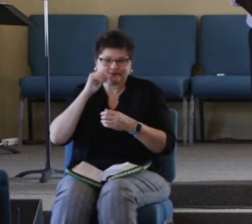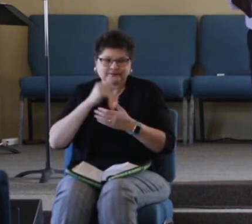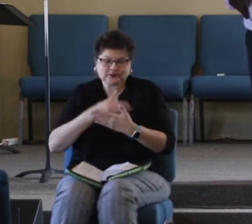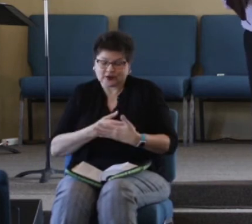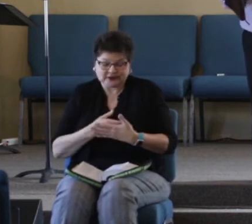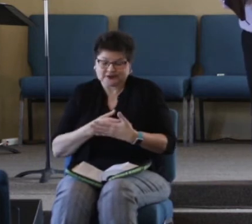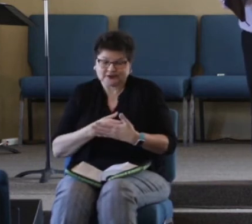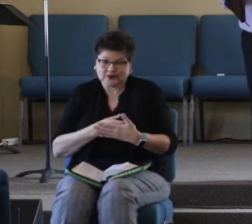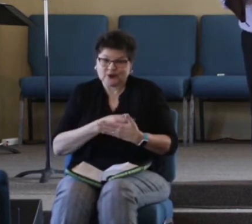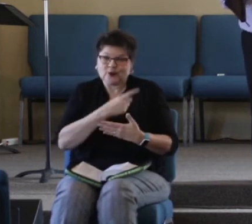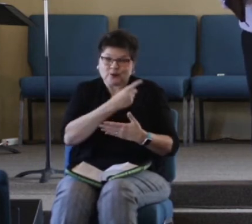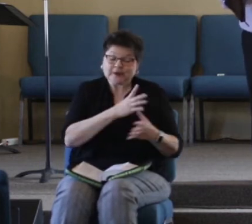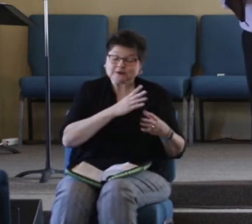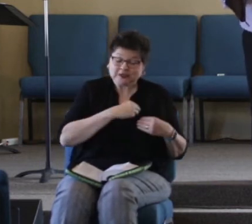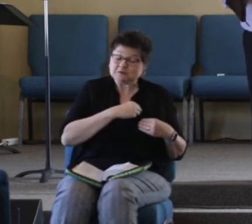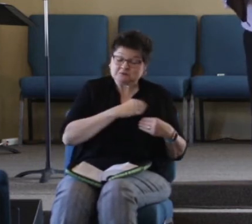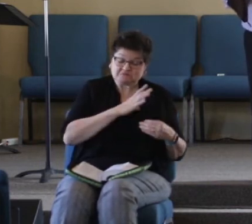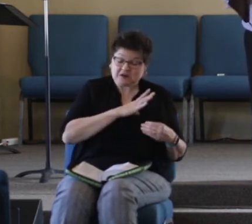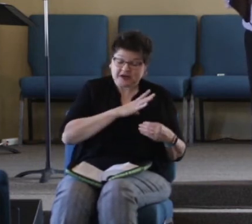didn't.